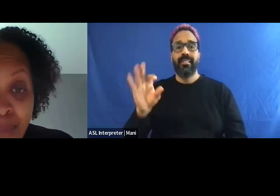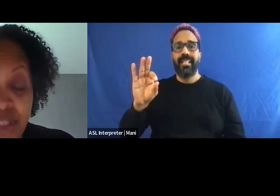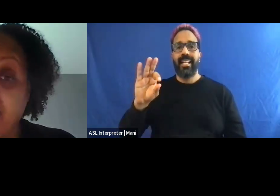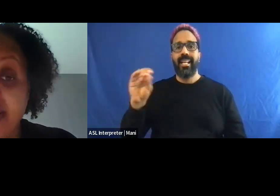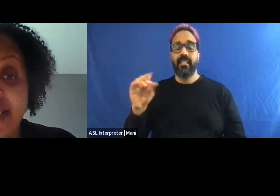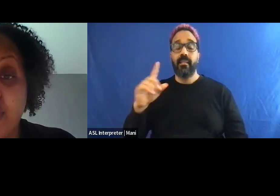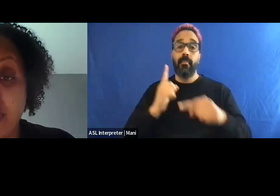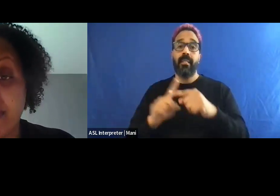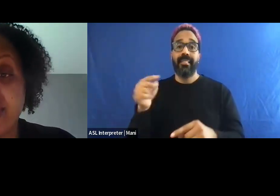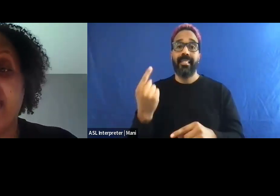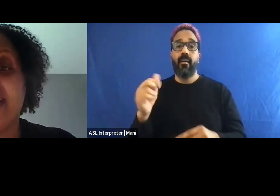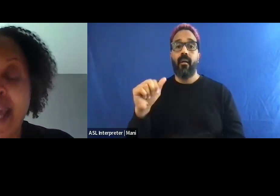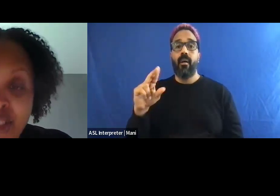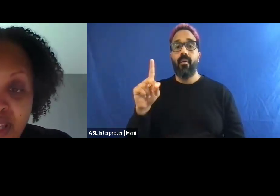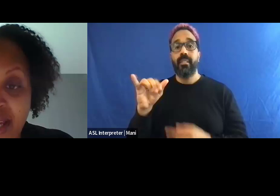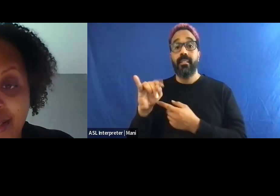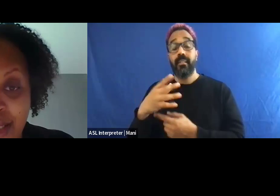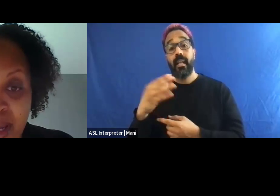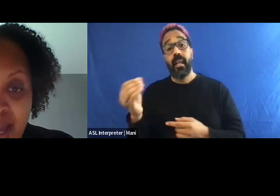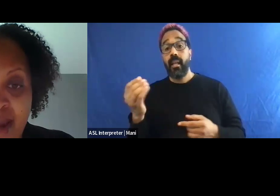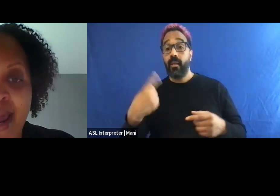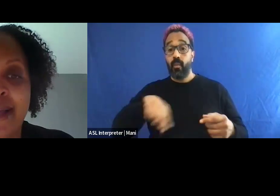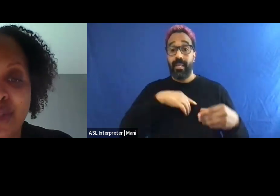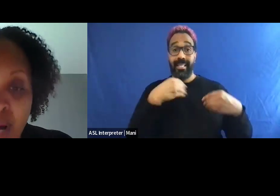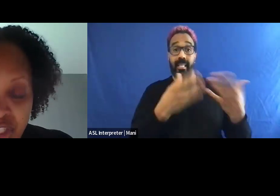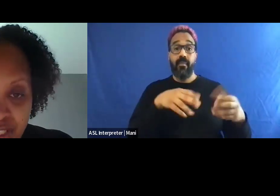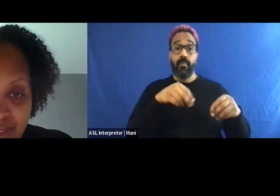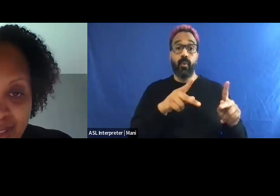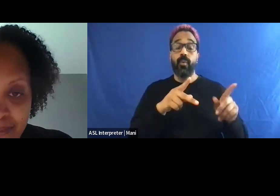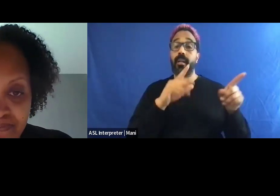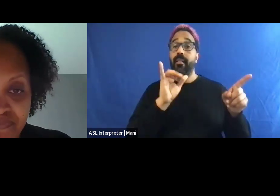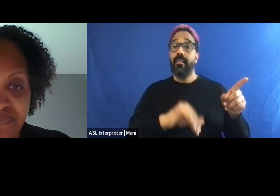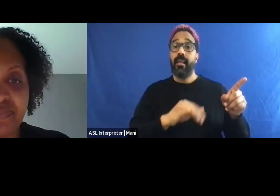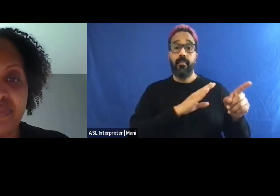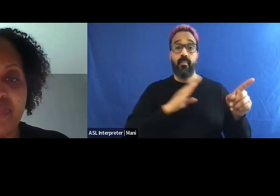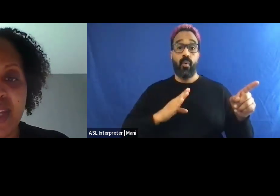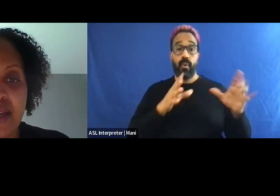have opportunities as board members to engage with that CPA and ask questions.